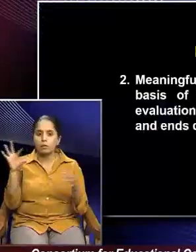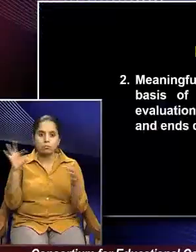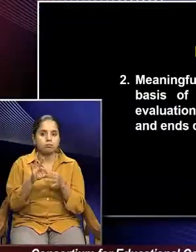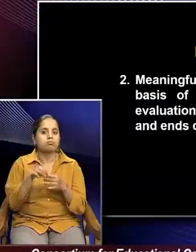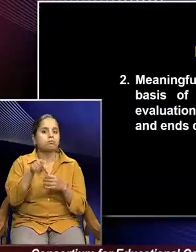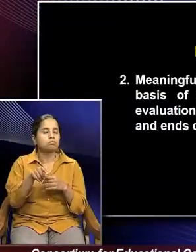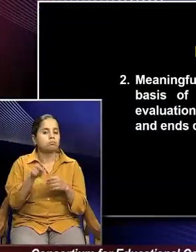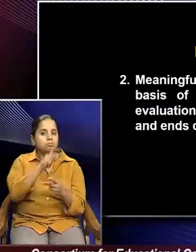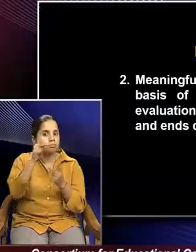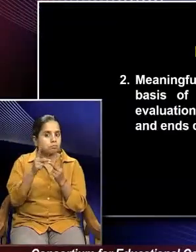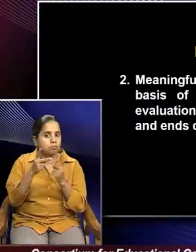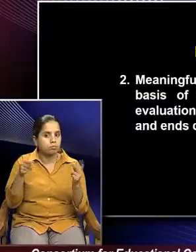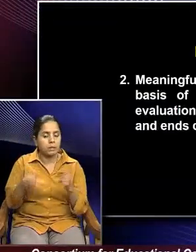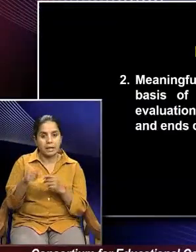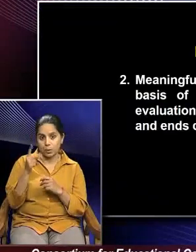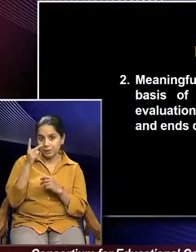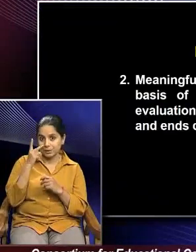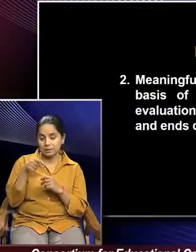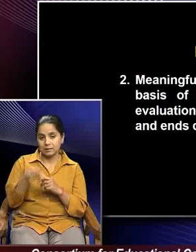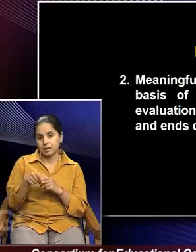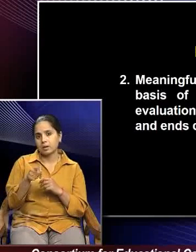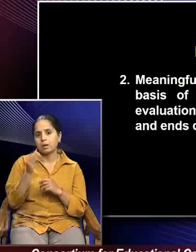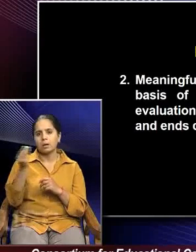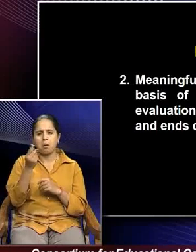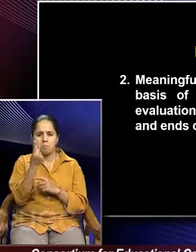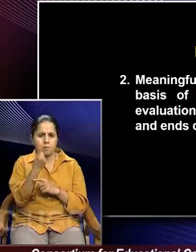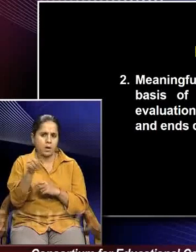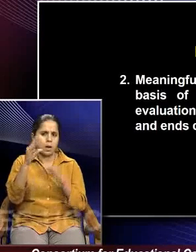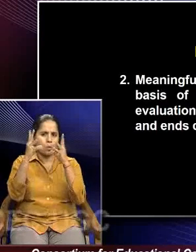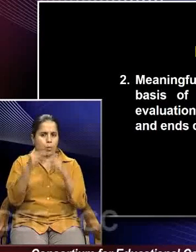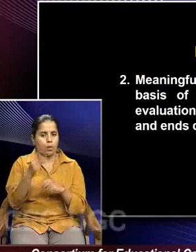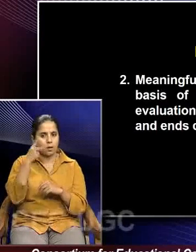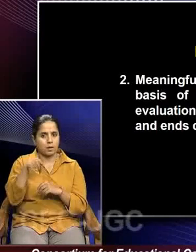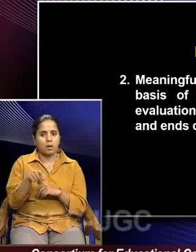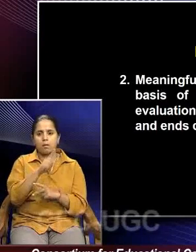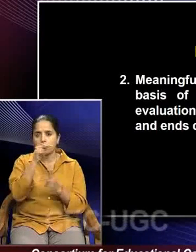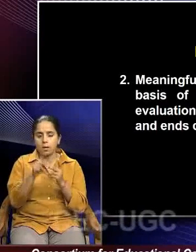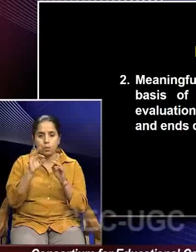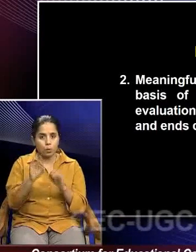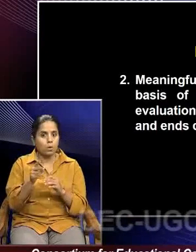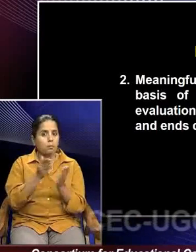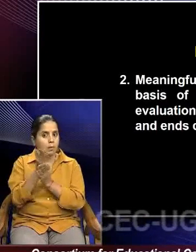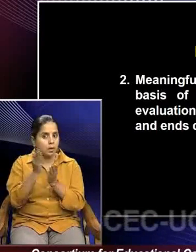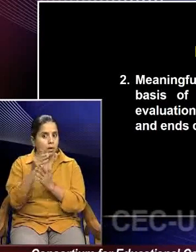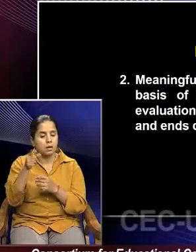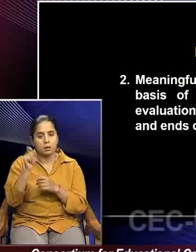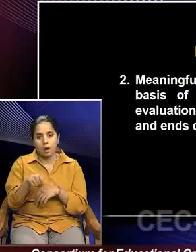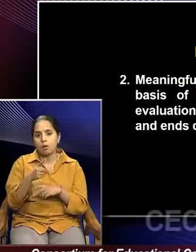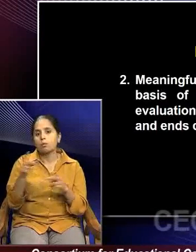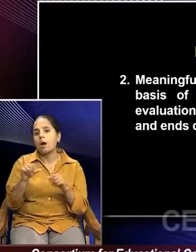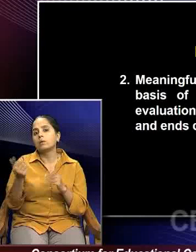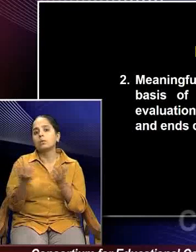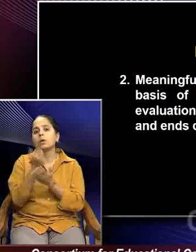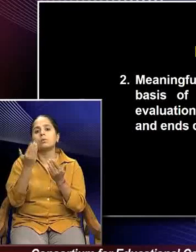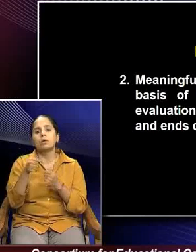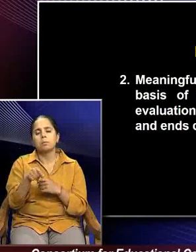adequate. So, on the probability correct evaluation of the proper means and ends can be done.